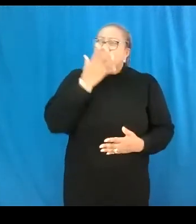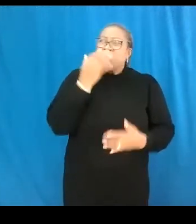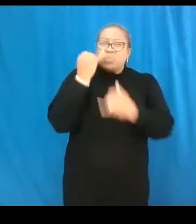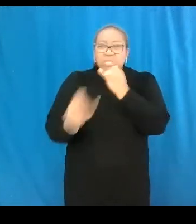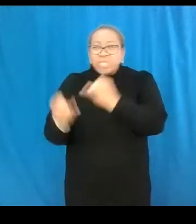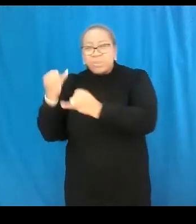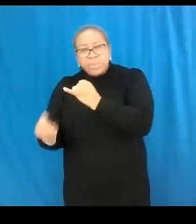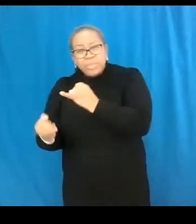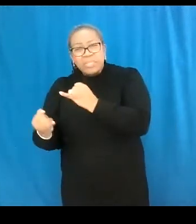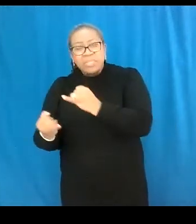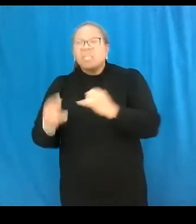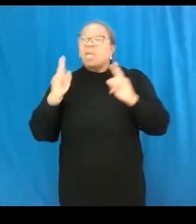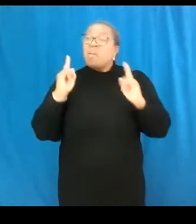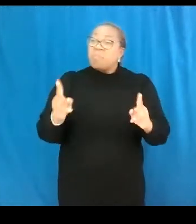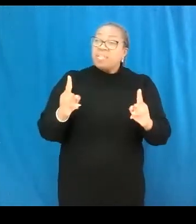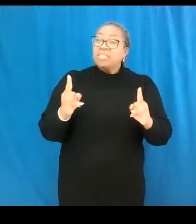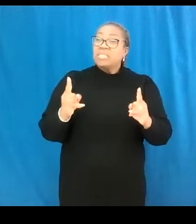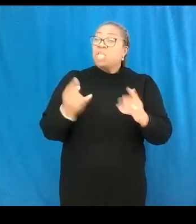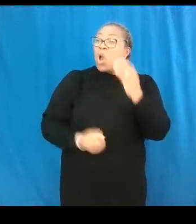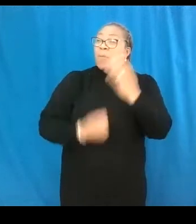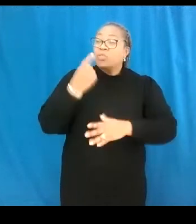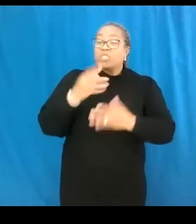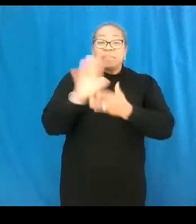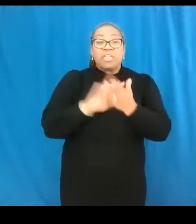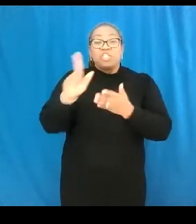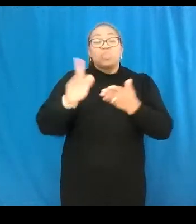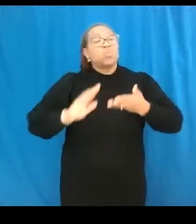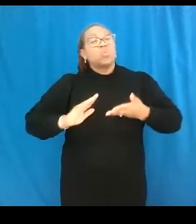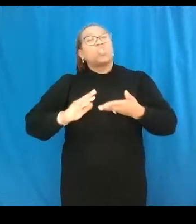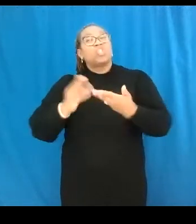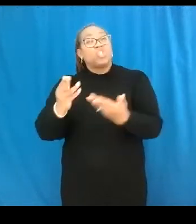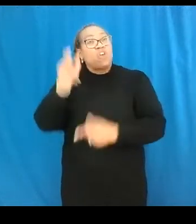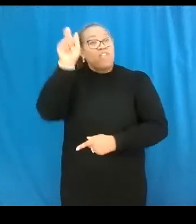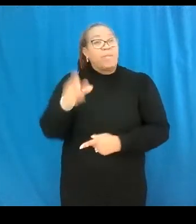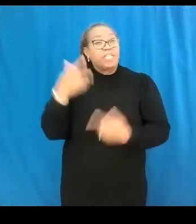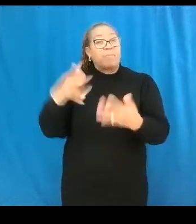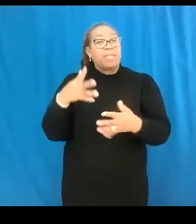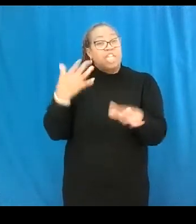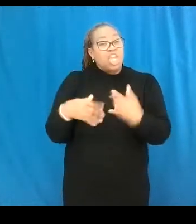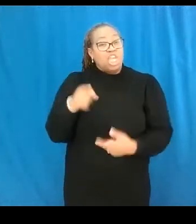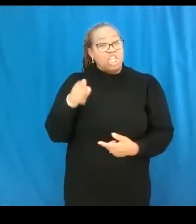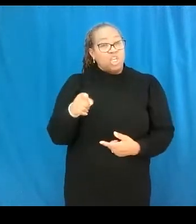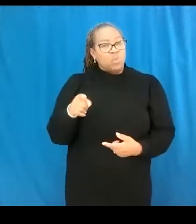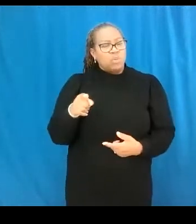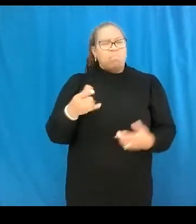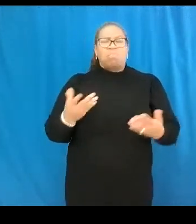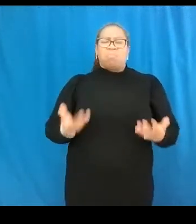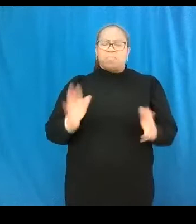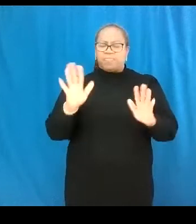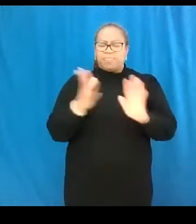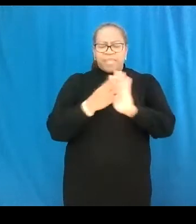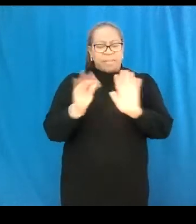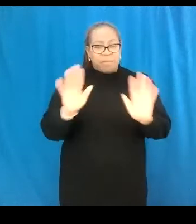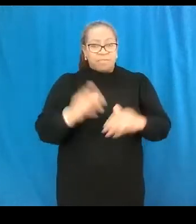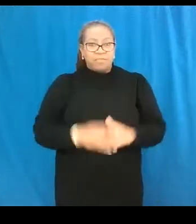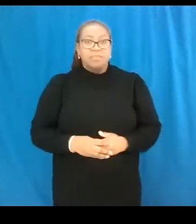an opportunity to serve the offender. And let me explain why. Let me give this example. Imagine